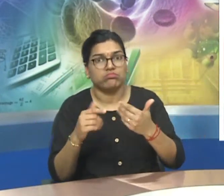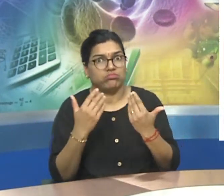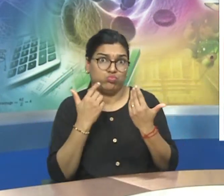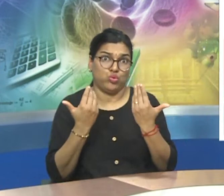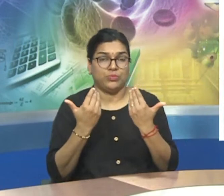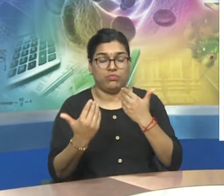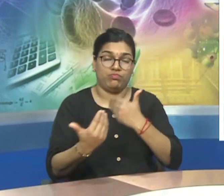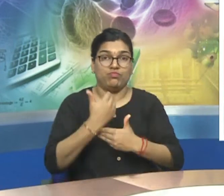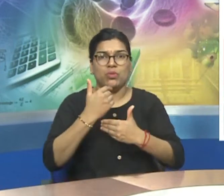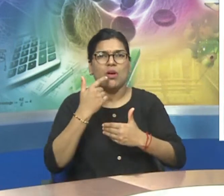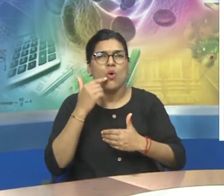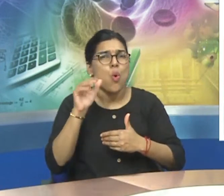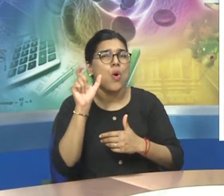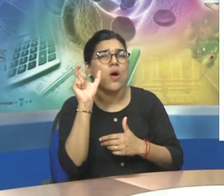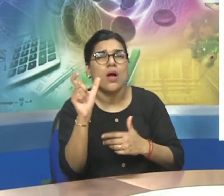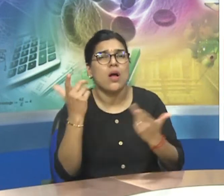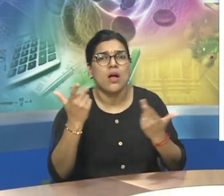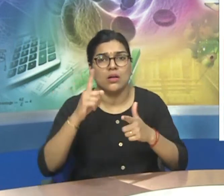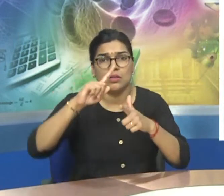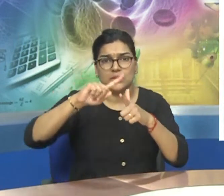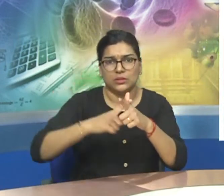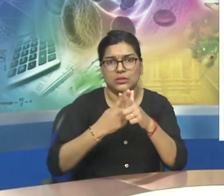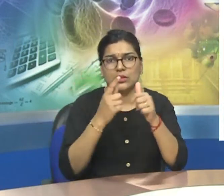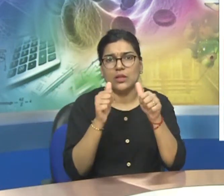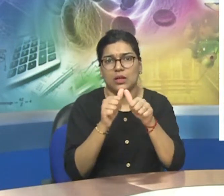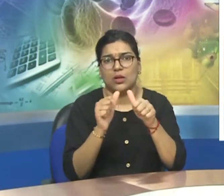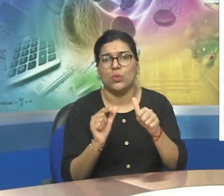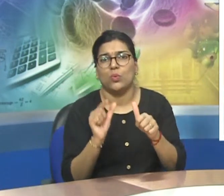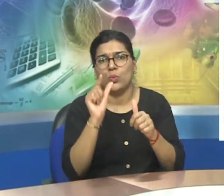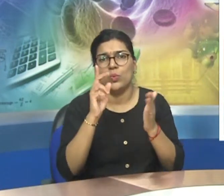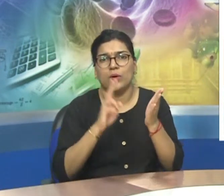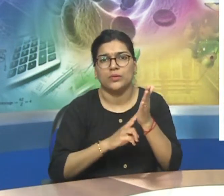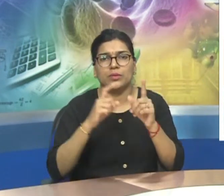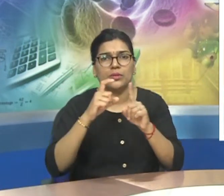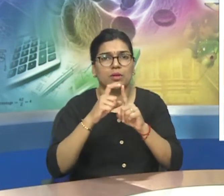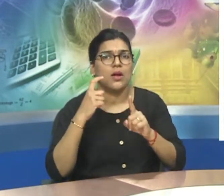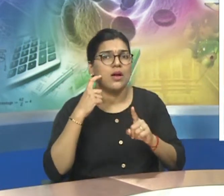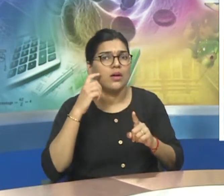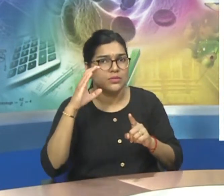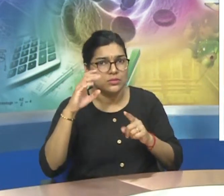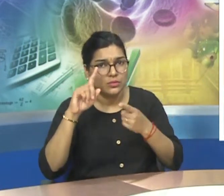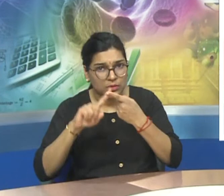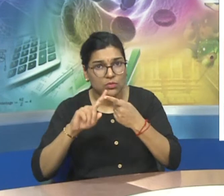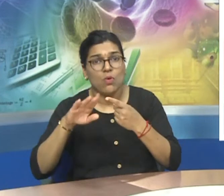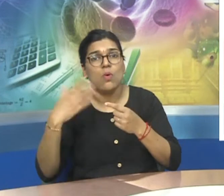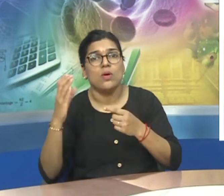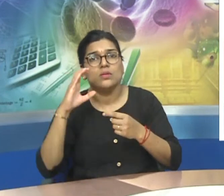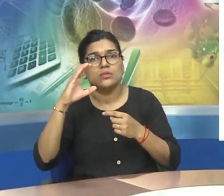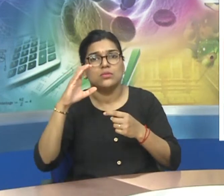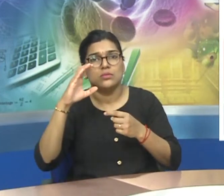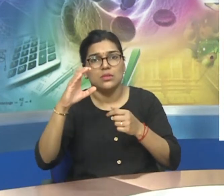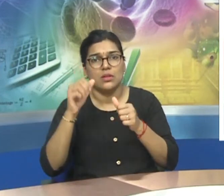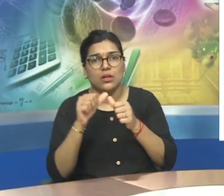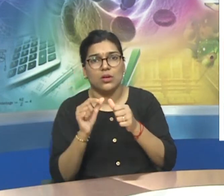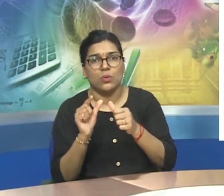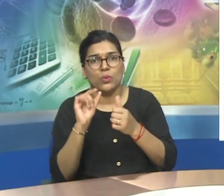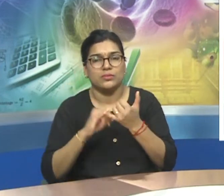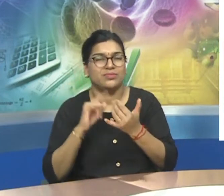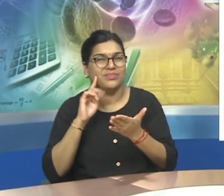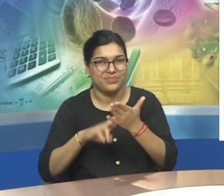hepatitis virus, which is we know that it is a jaundice virus, jaundice causing virus. And also there are